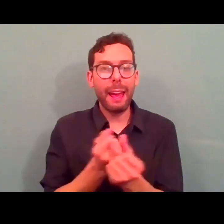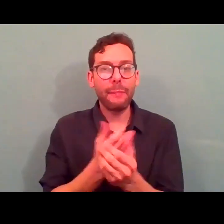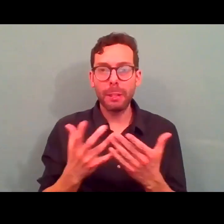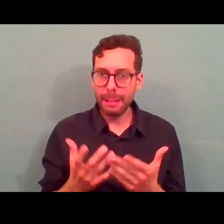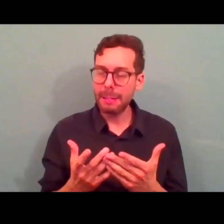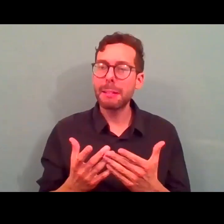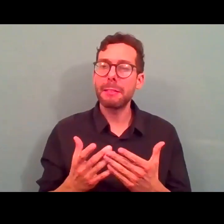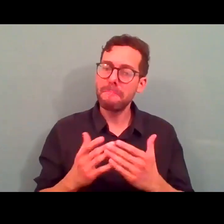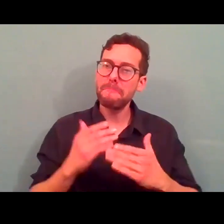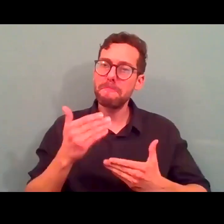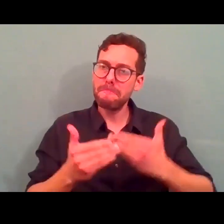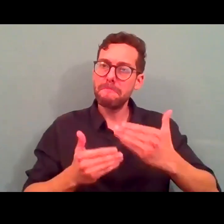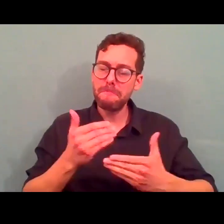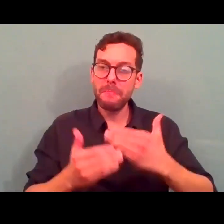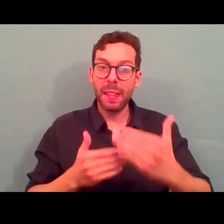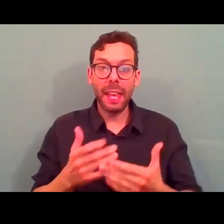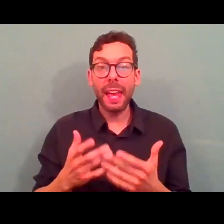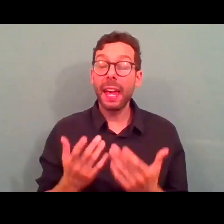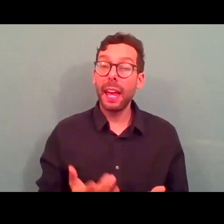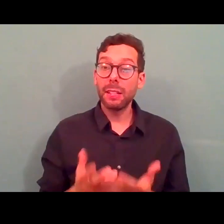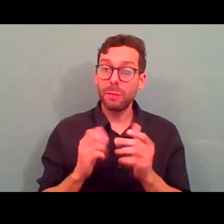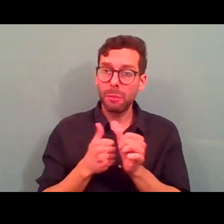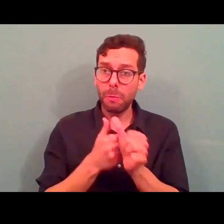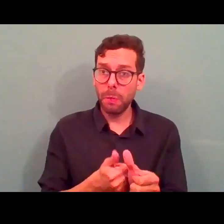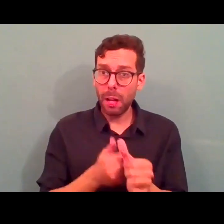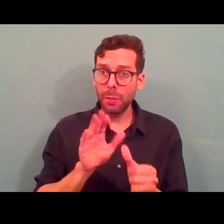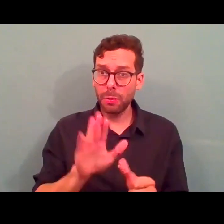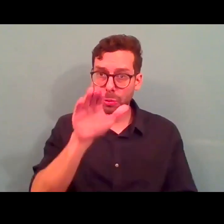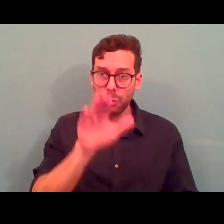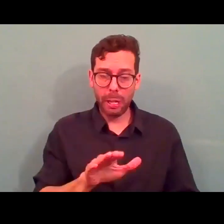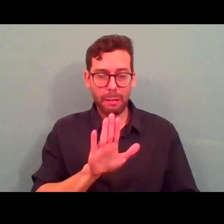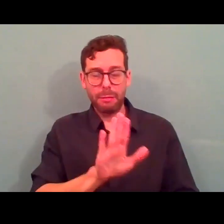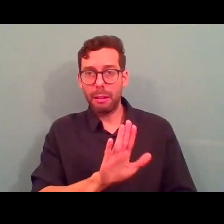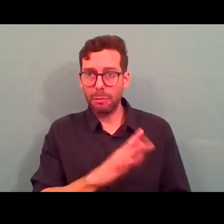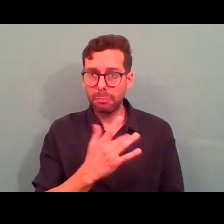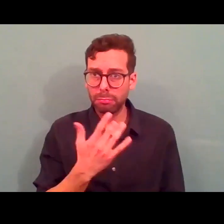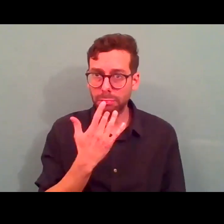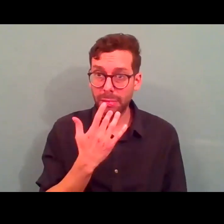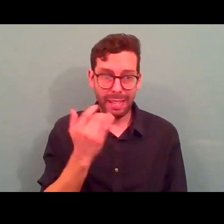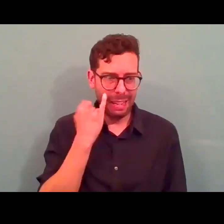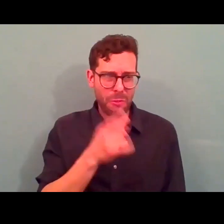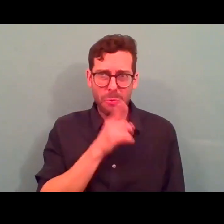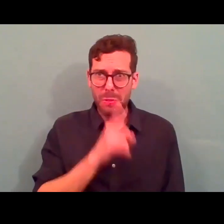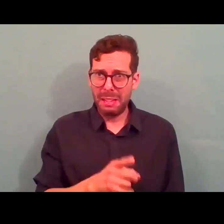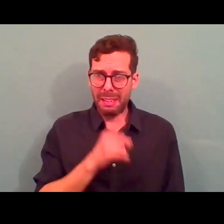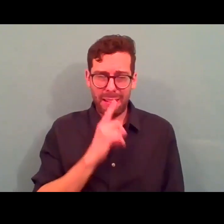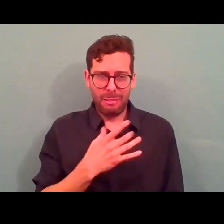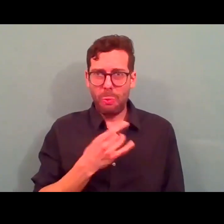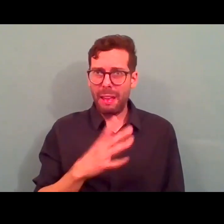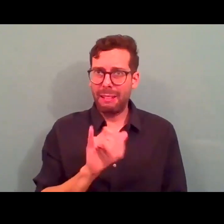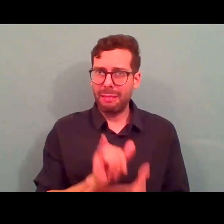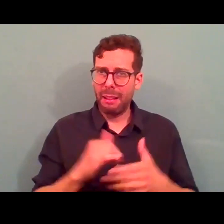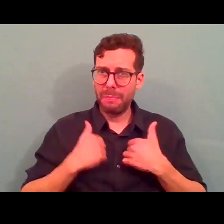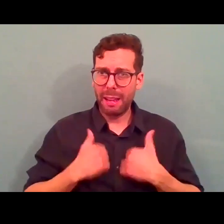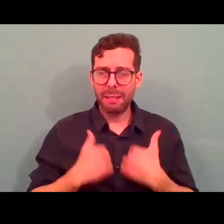again, follow your child's lead. So if your child seems to be super perturbed by that bath, don't do it right before bedtime. If